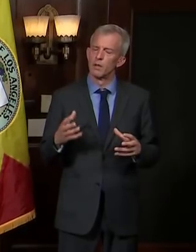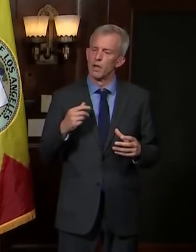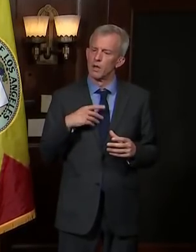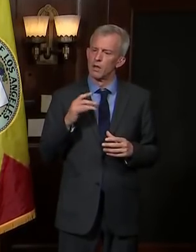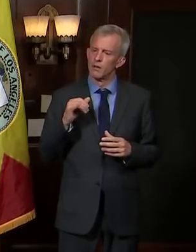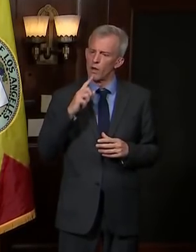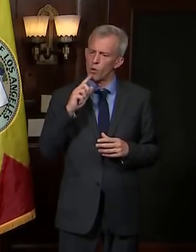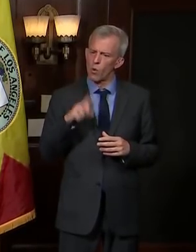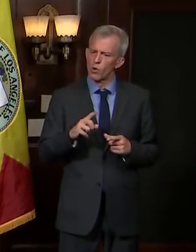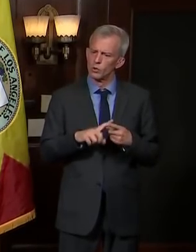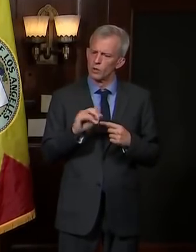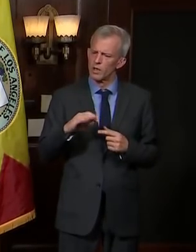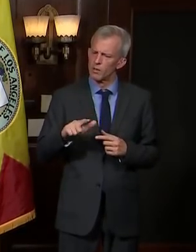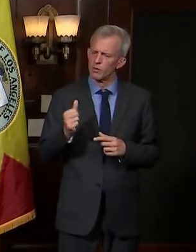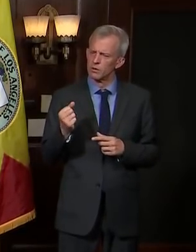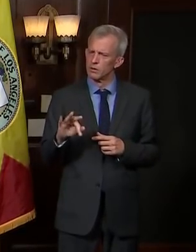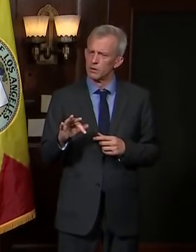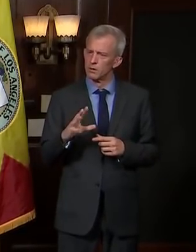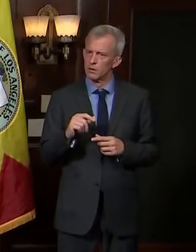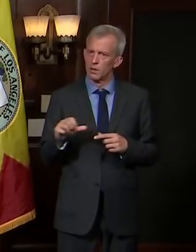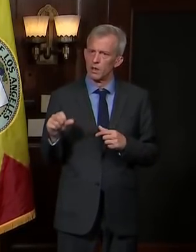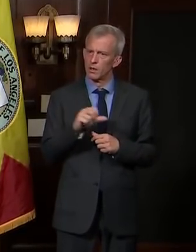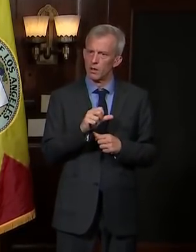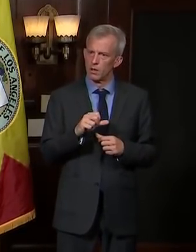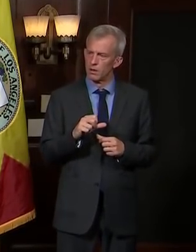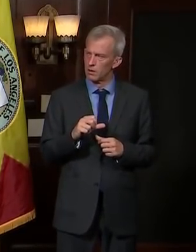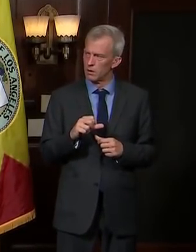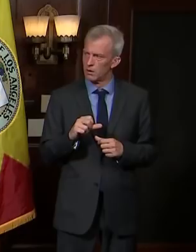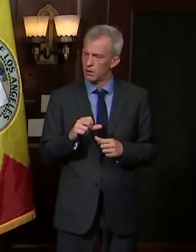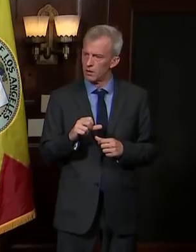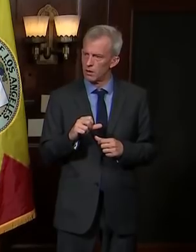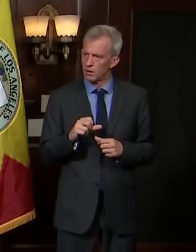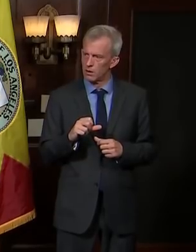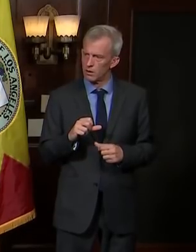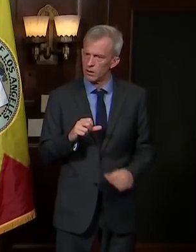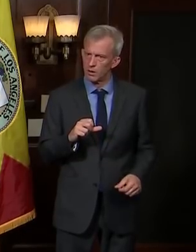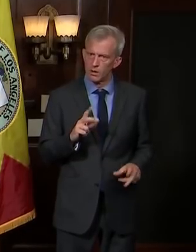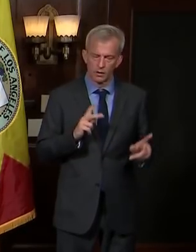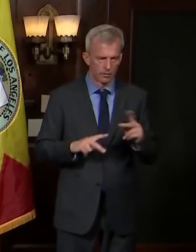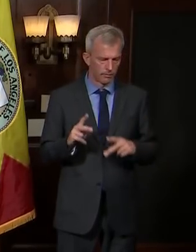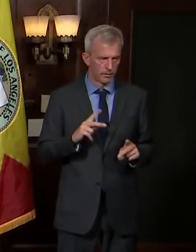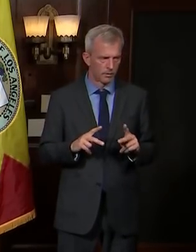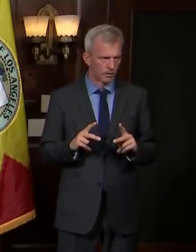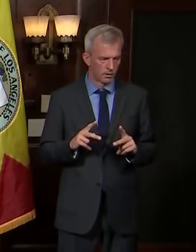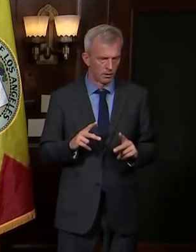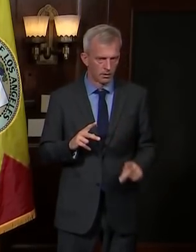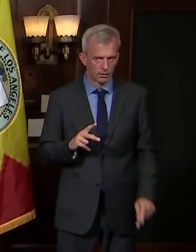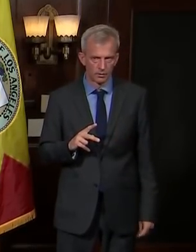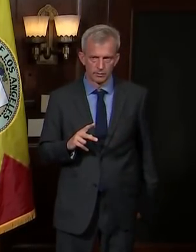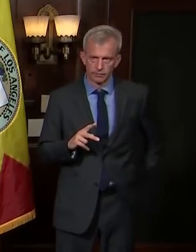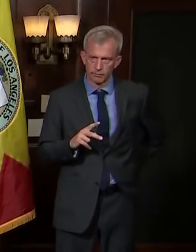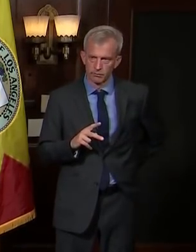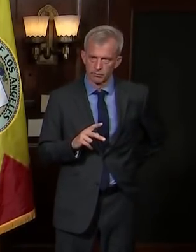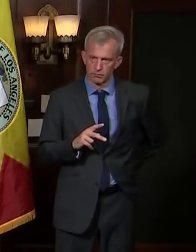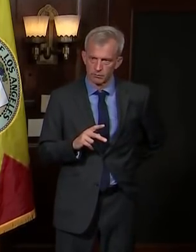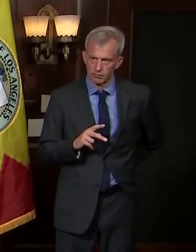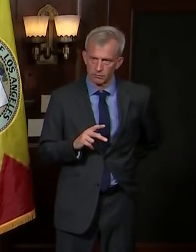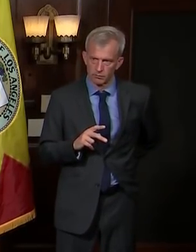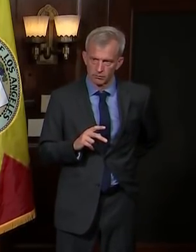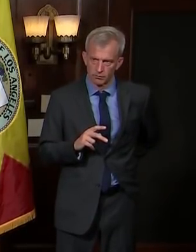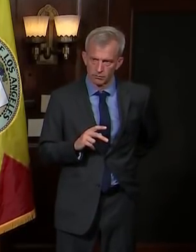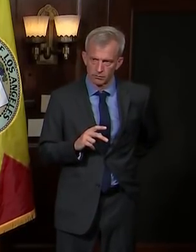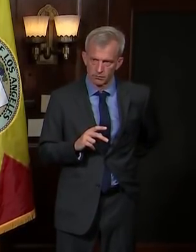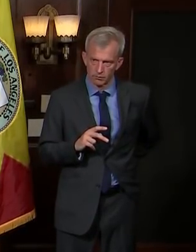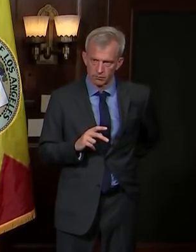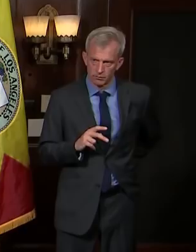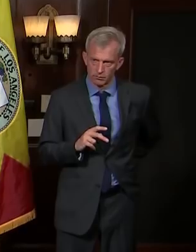also, some of the Reclaiming Our Homes people say, families that have taken over some of the vacant state-owned homes